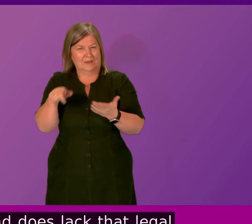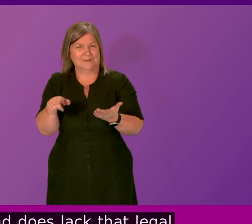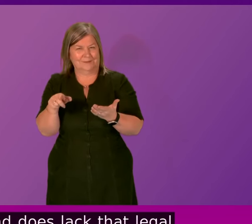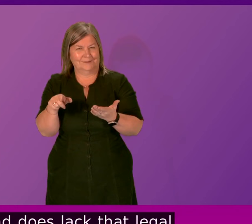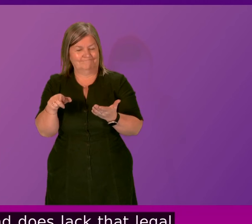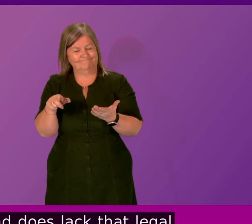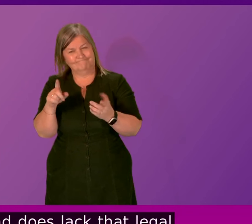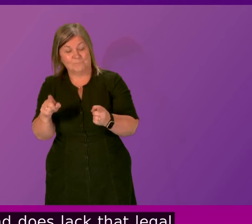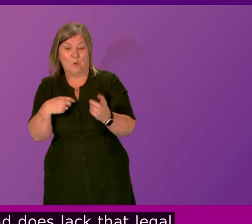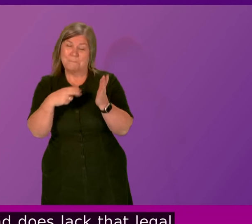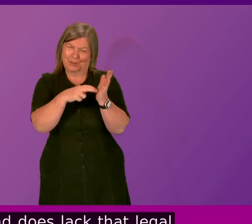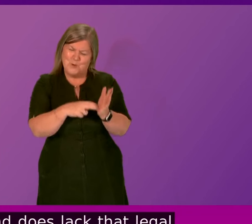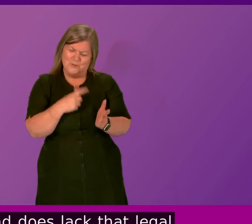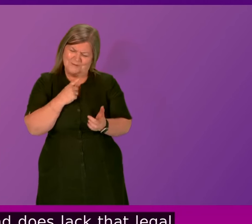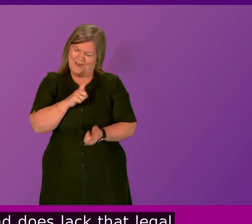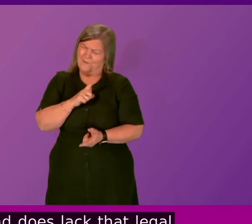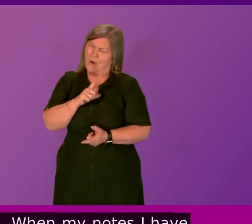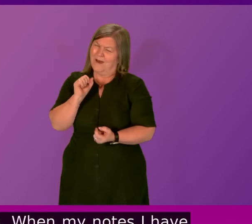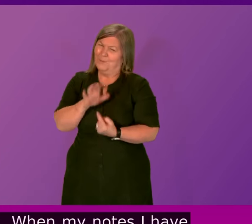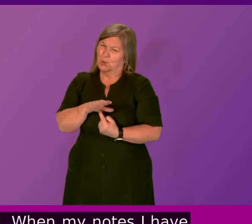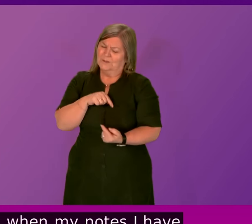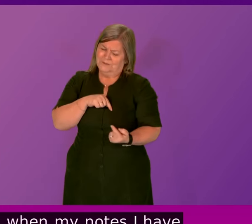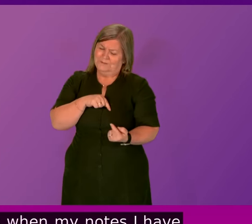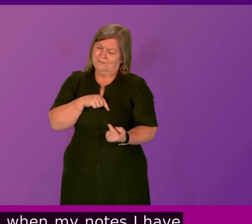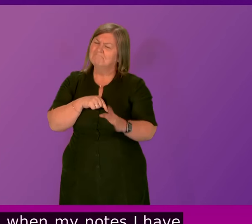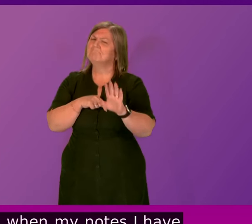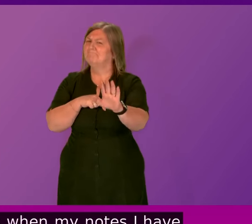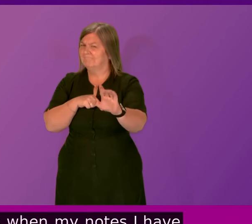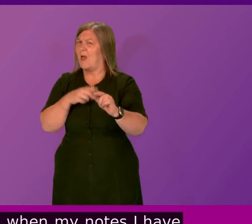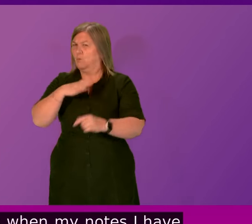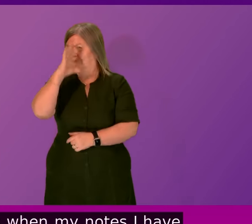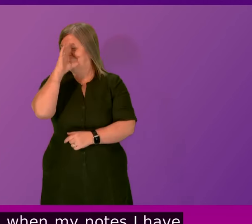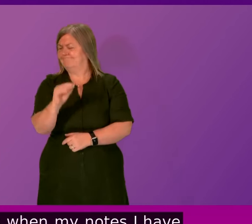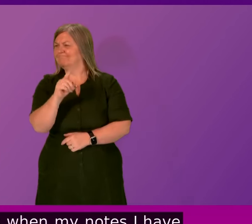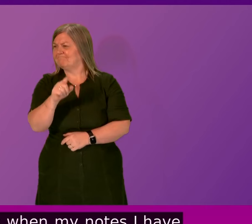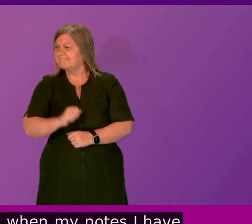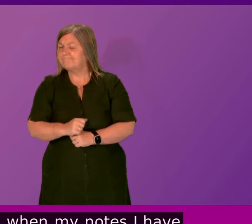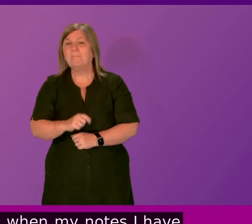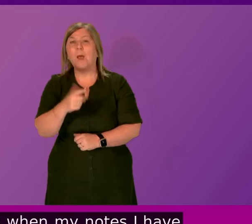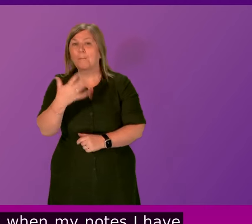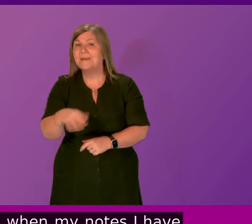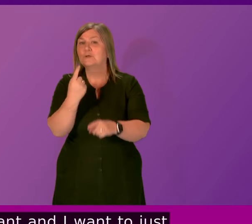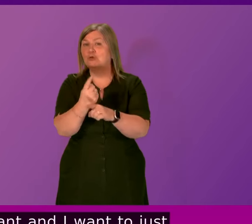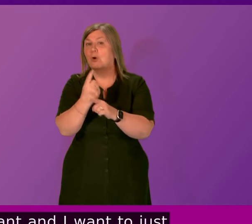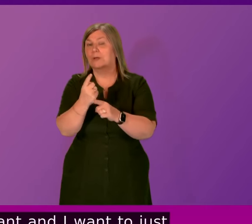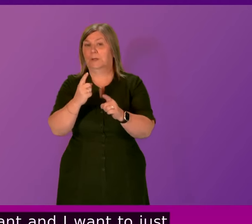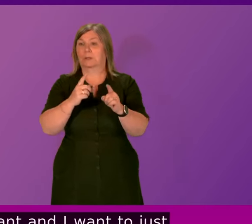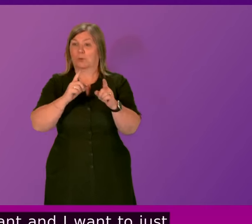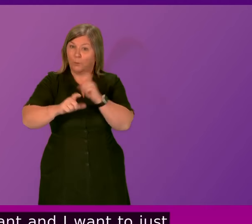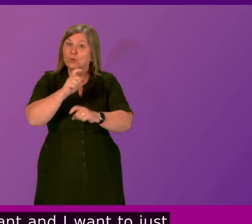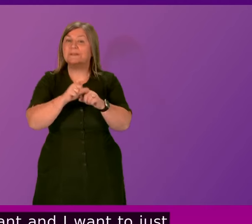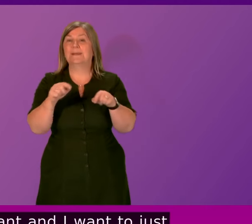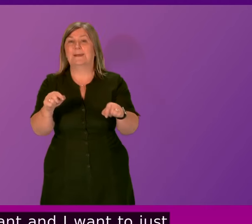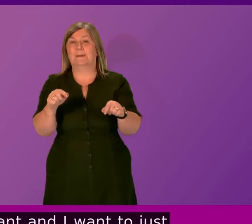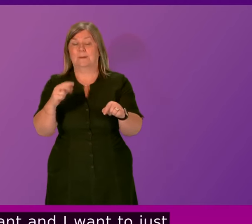notes, I've written, why is this important? And I want to just mention that in talking to the community and